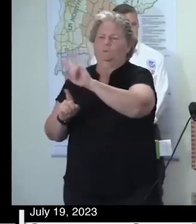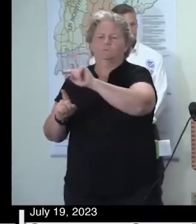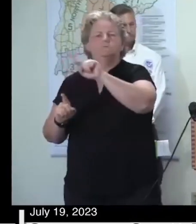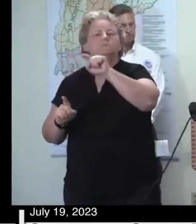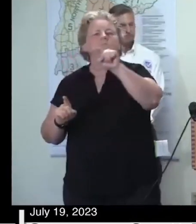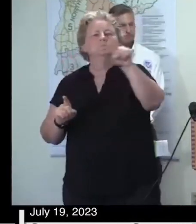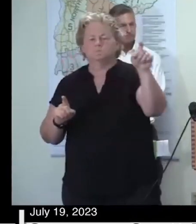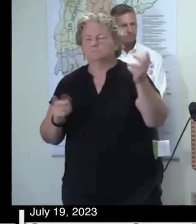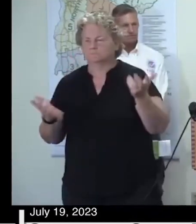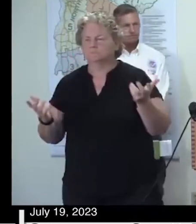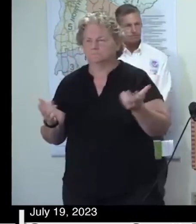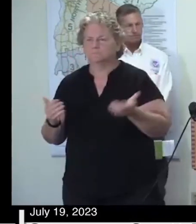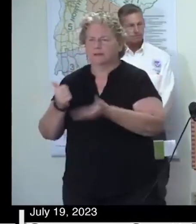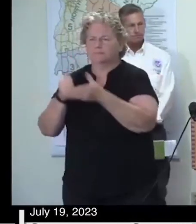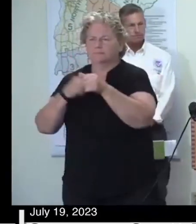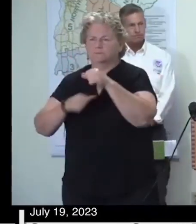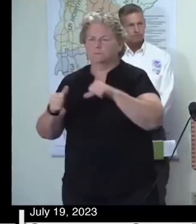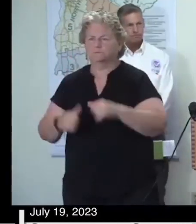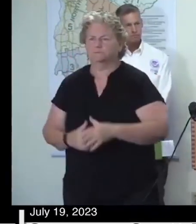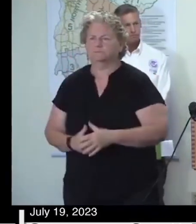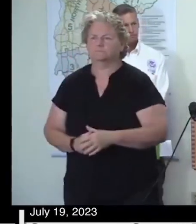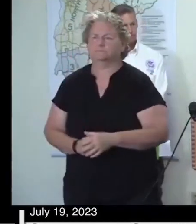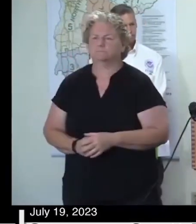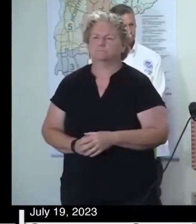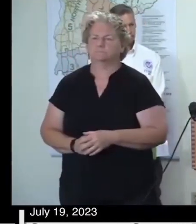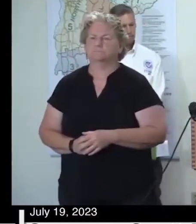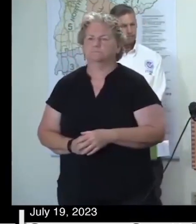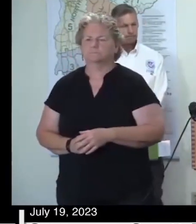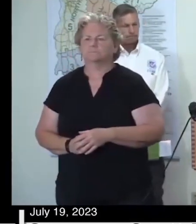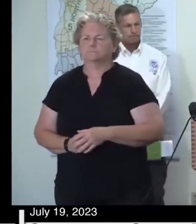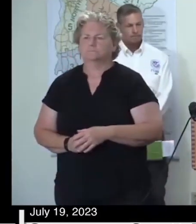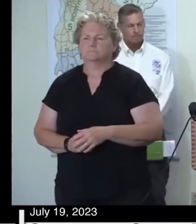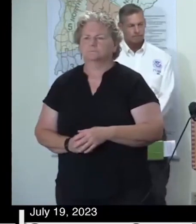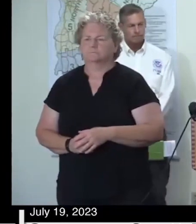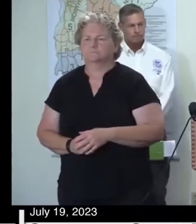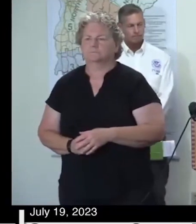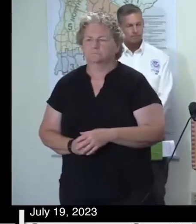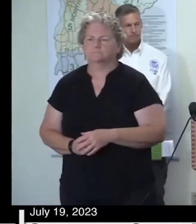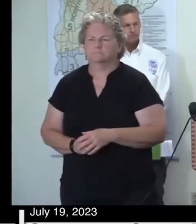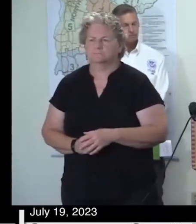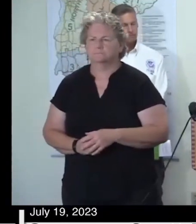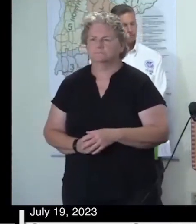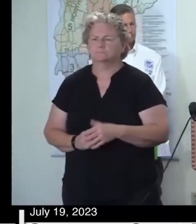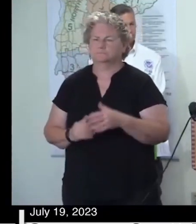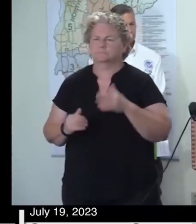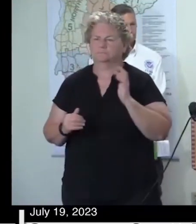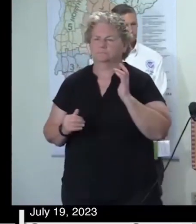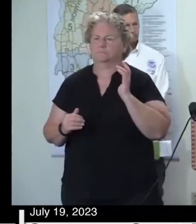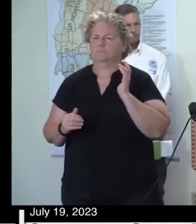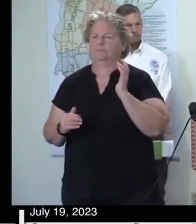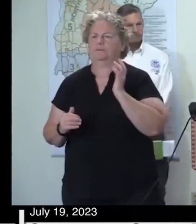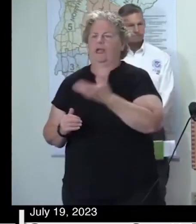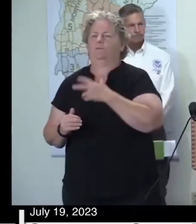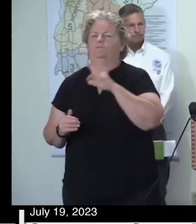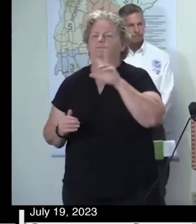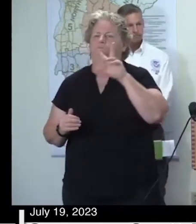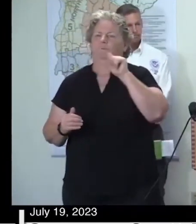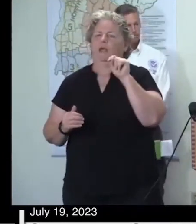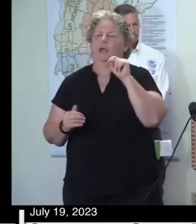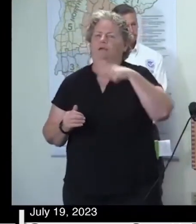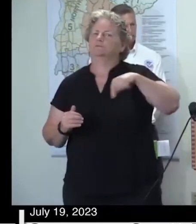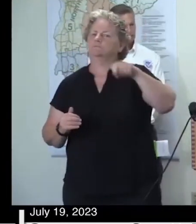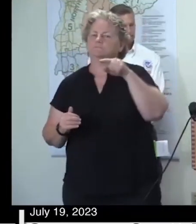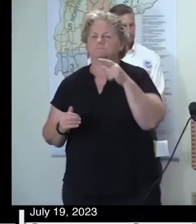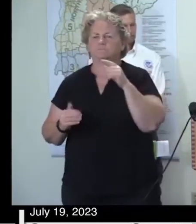compassion, mutual support, and understanding. The resilience of our community starts with our